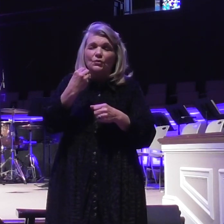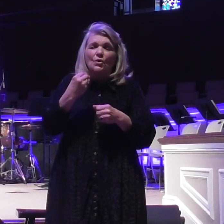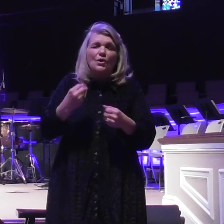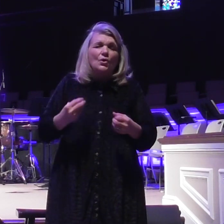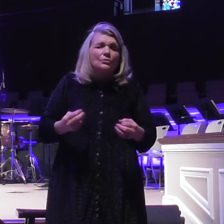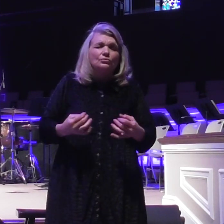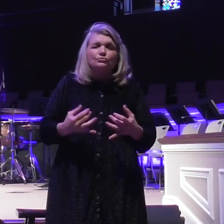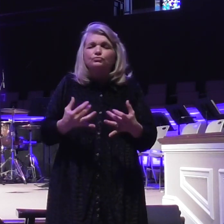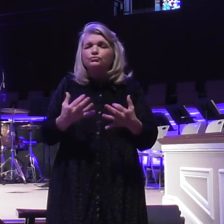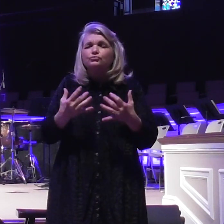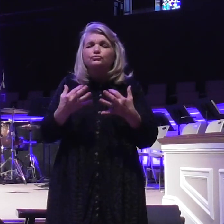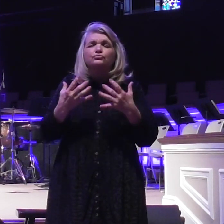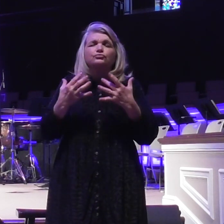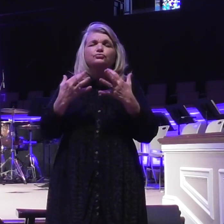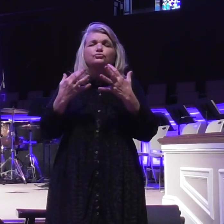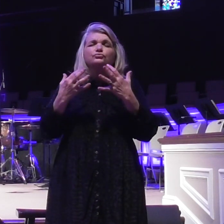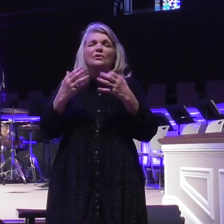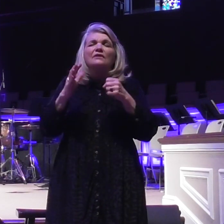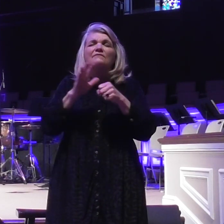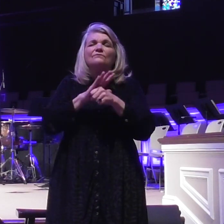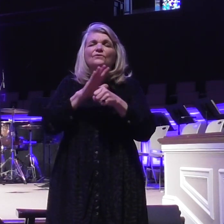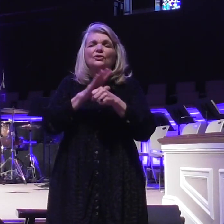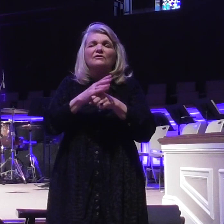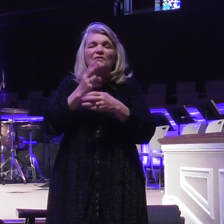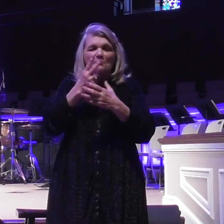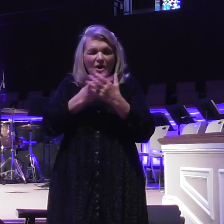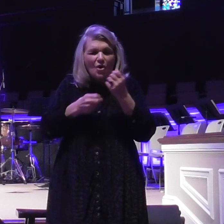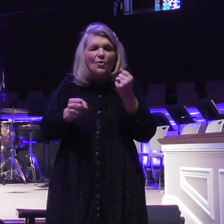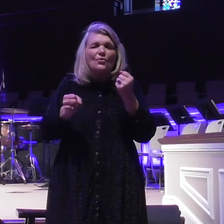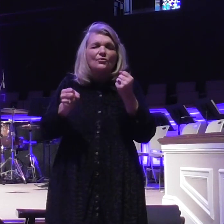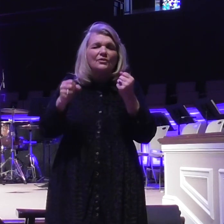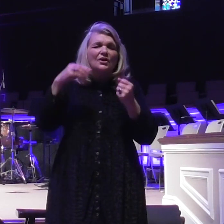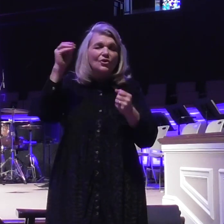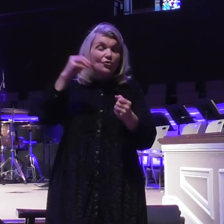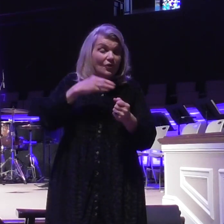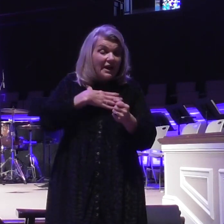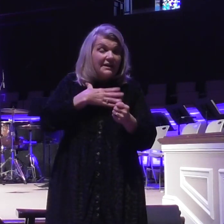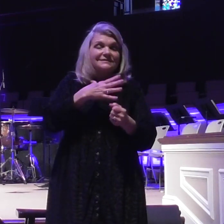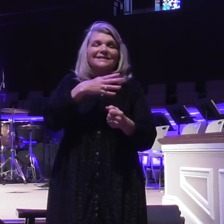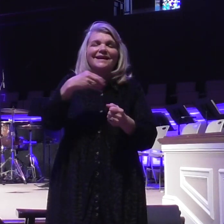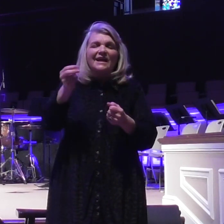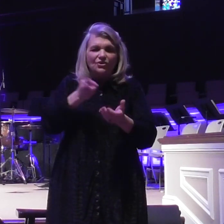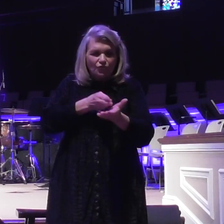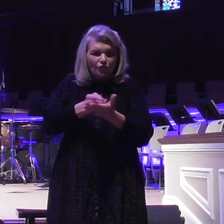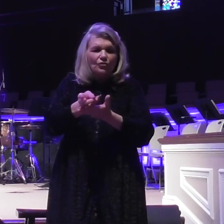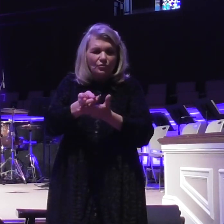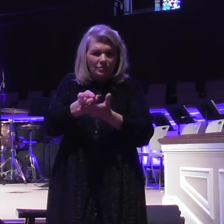infusion of the fullness of both of those things, full of both grace and truth.